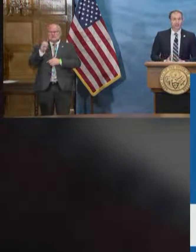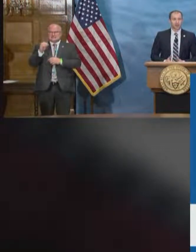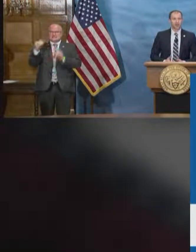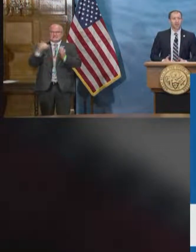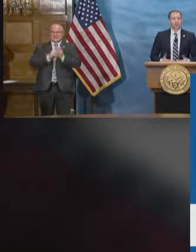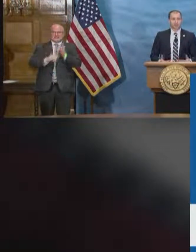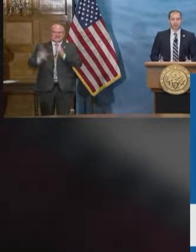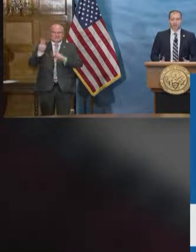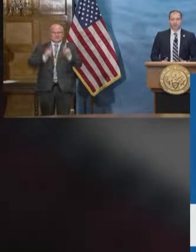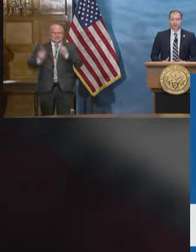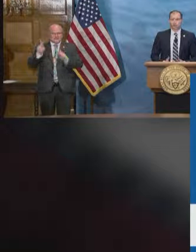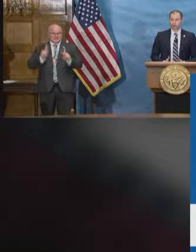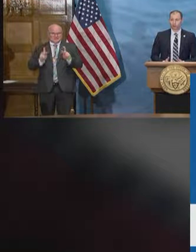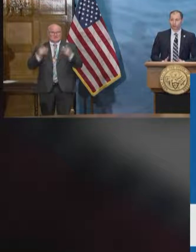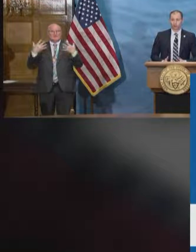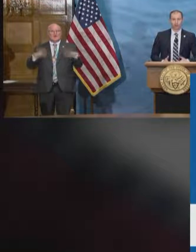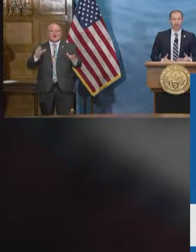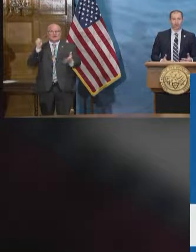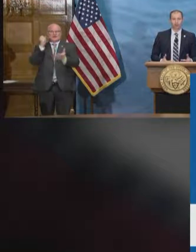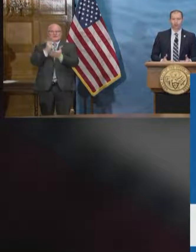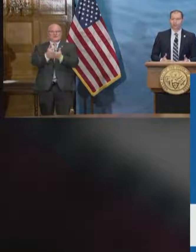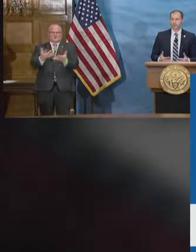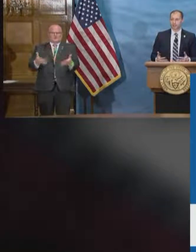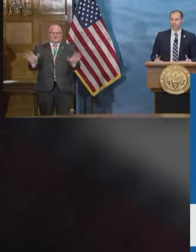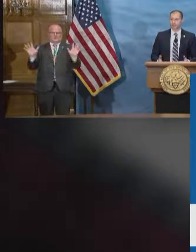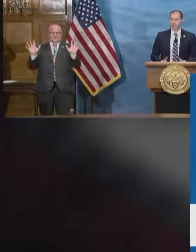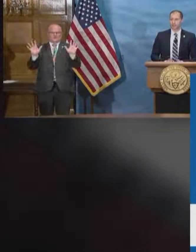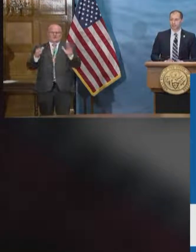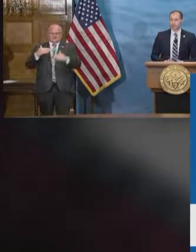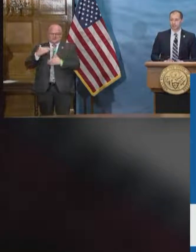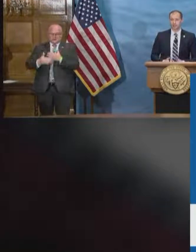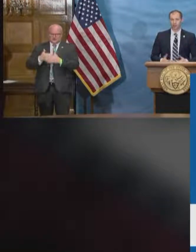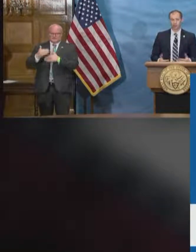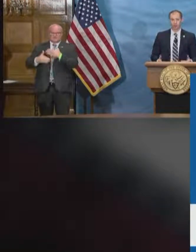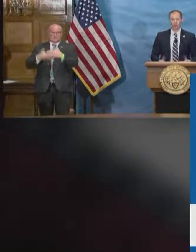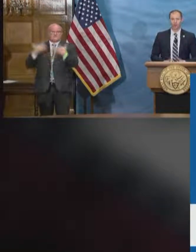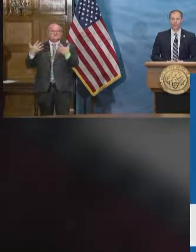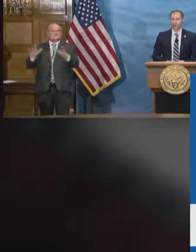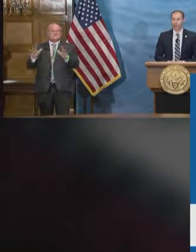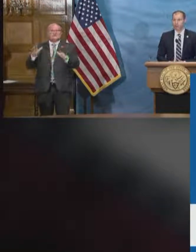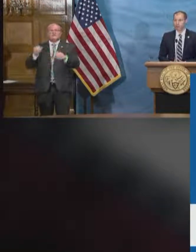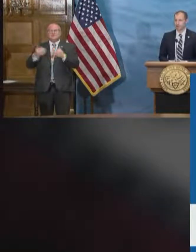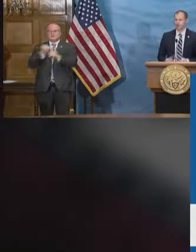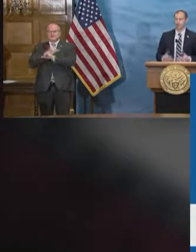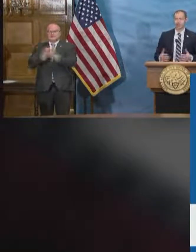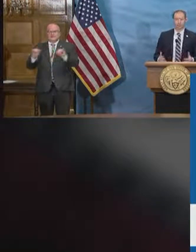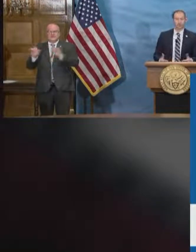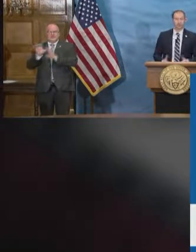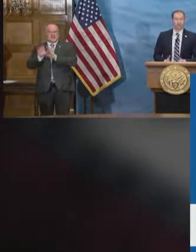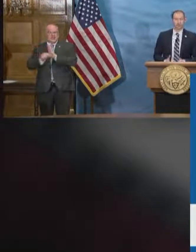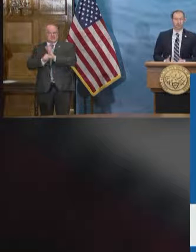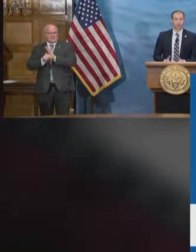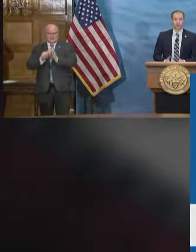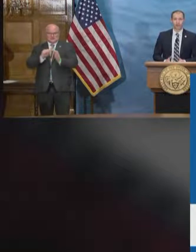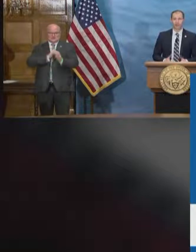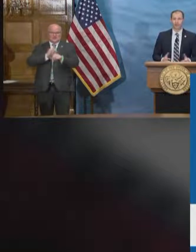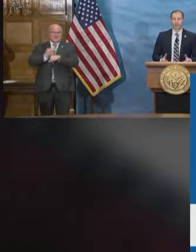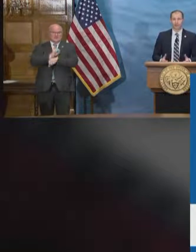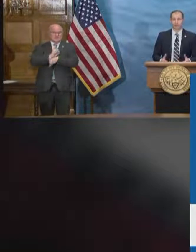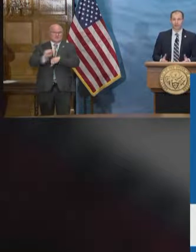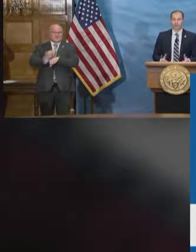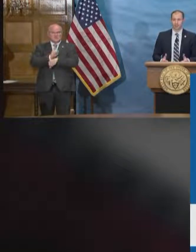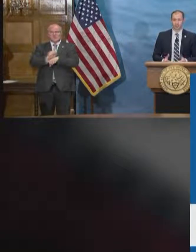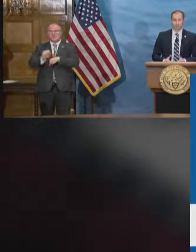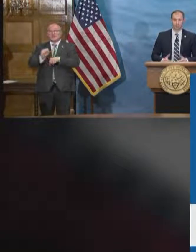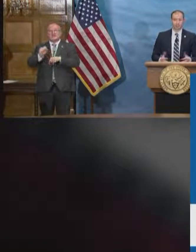are ones that have been approved. So they have gone through the process. They were a gig economy worker, independent contractor, or self-employed. They've been